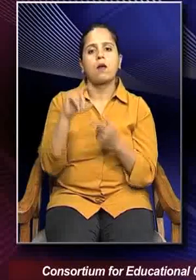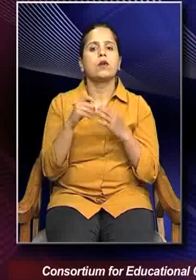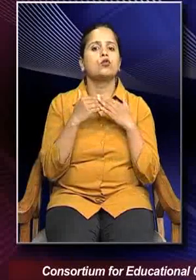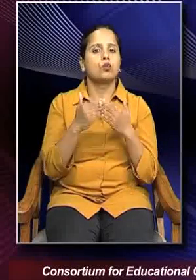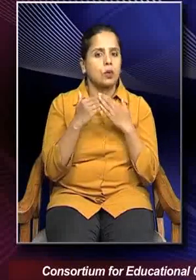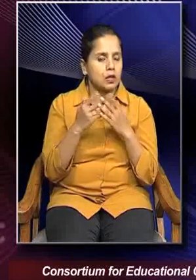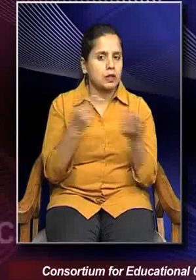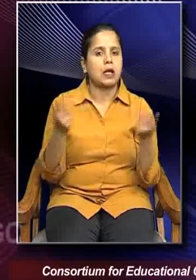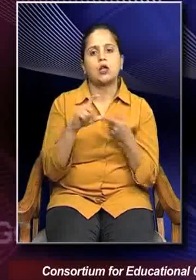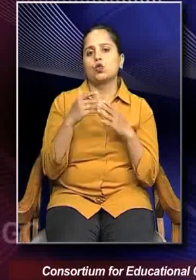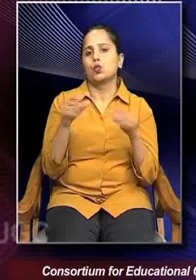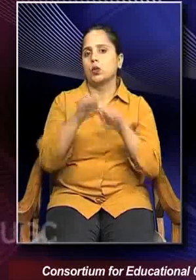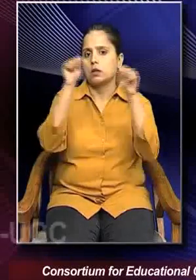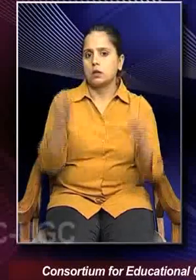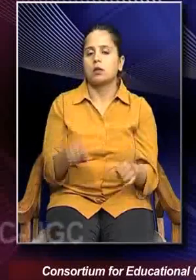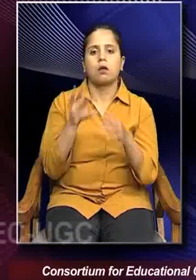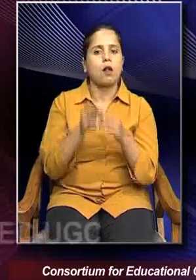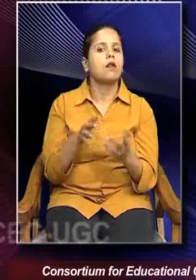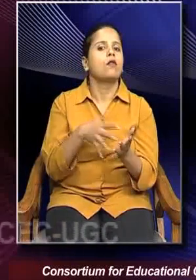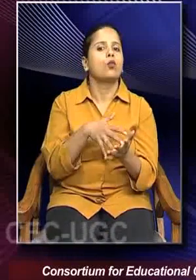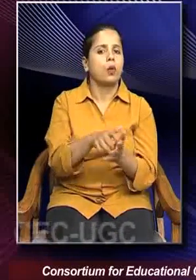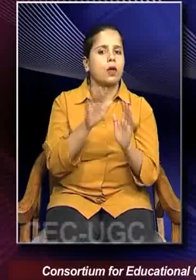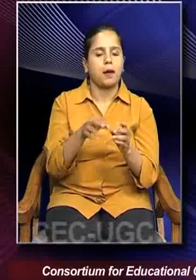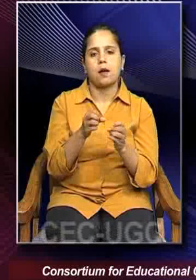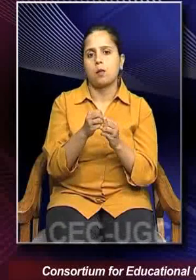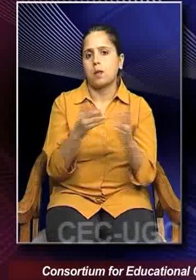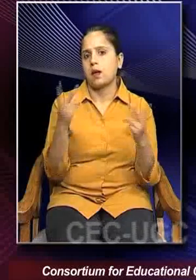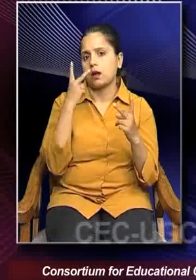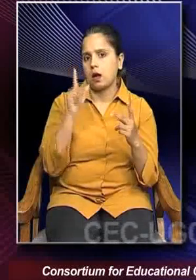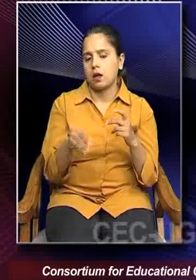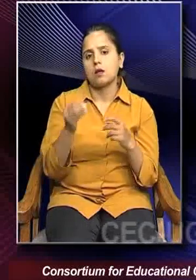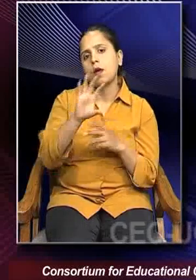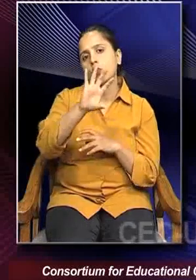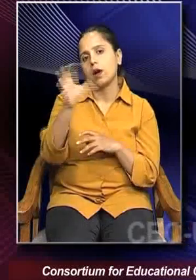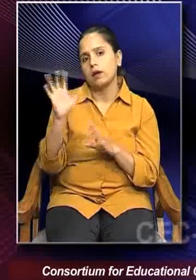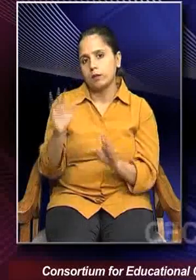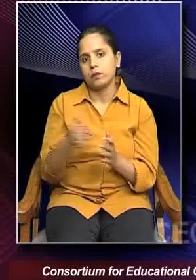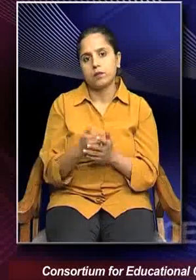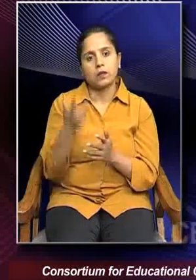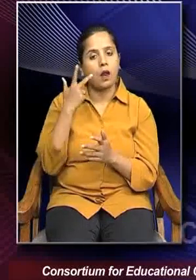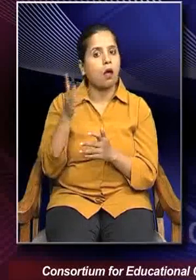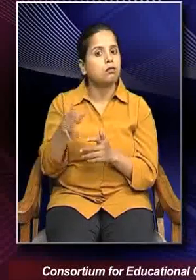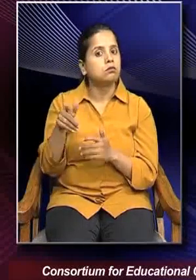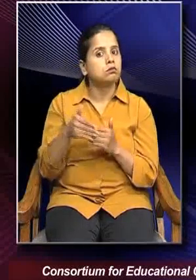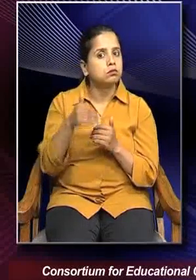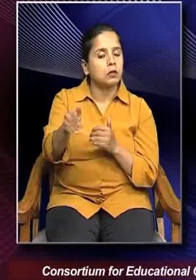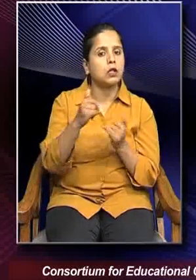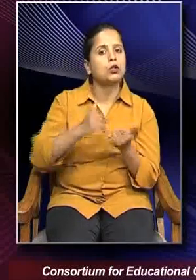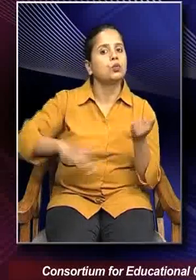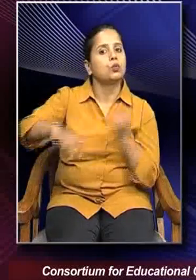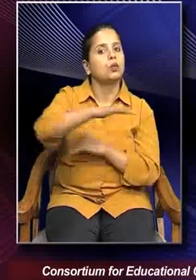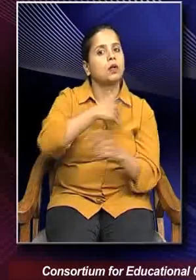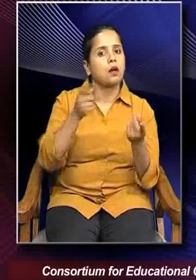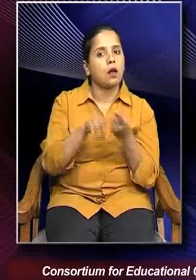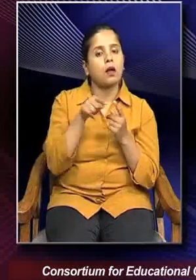and education systems, which is relatively weaker and absent in many parts of these countries, has led to a situation